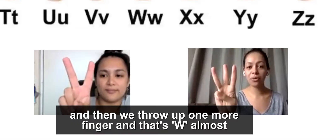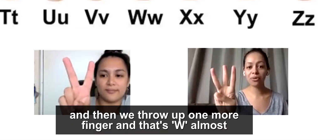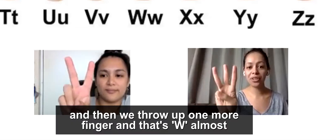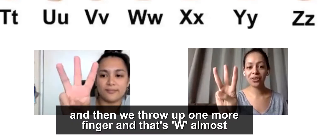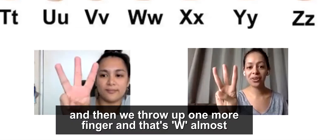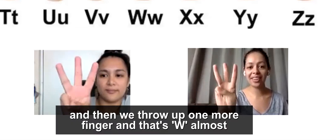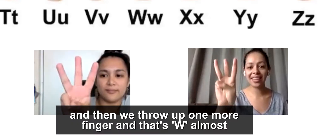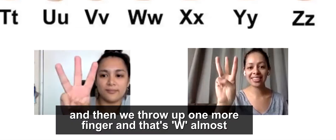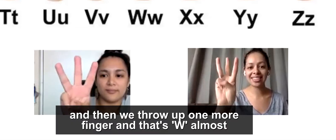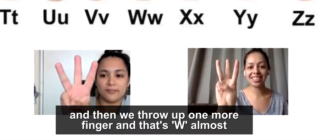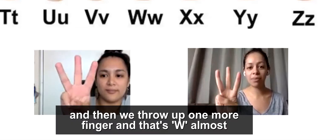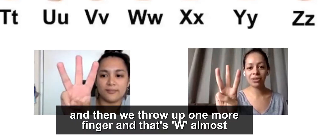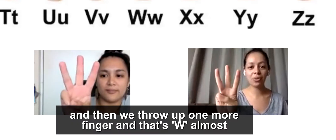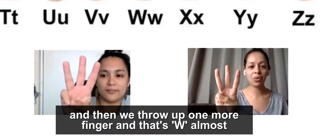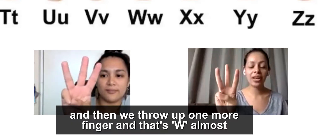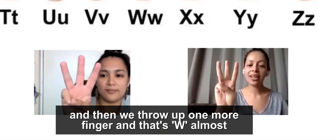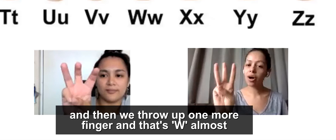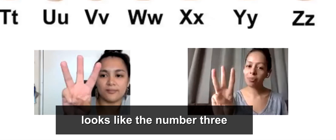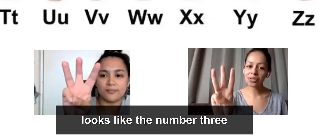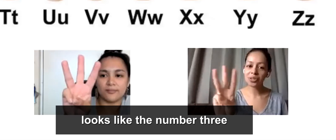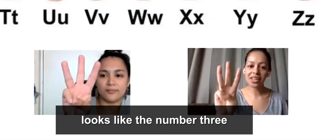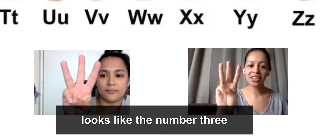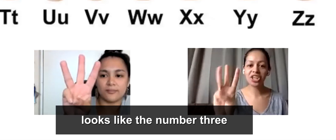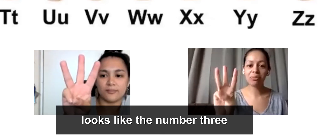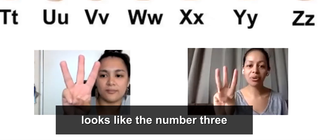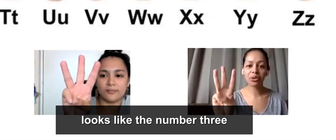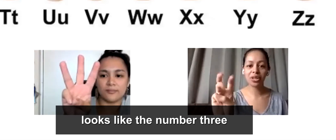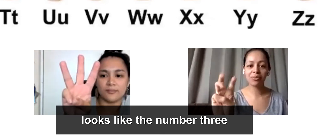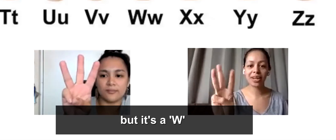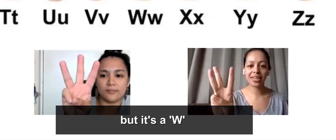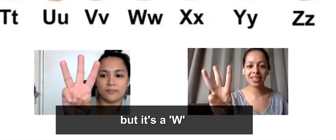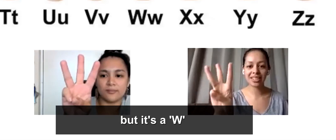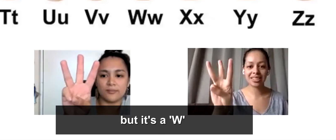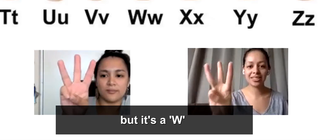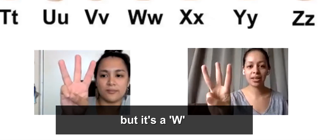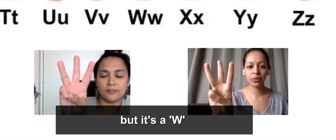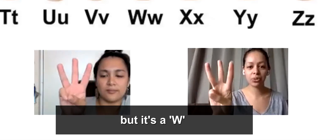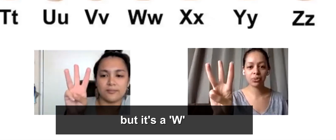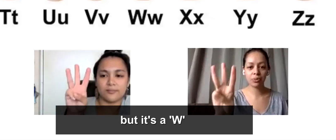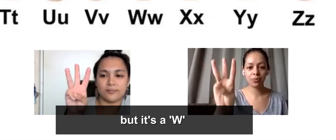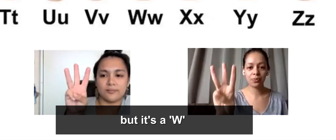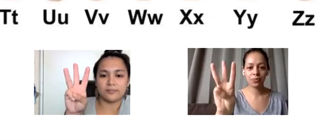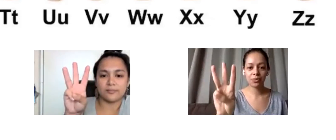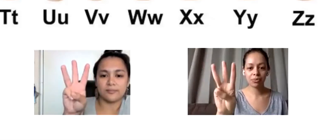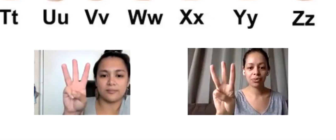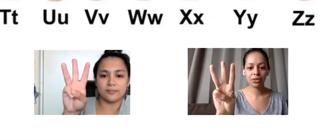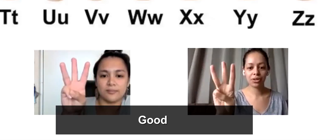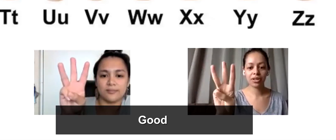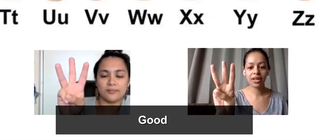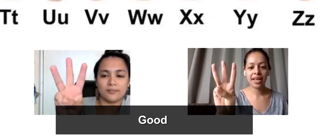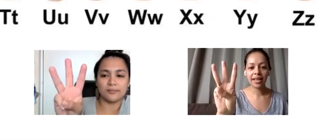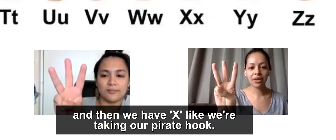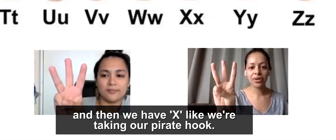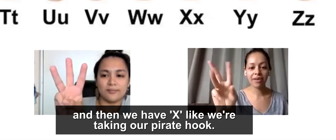1 more finger, and that's W. Almost looks like the number 3, but it's a W.